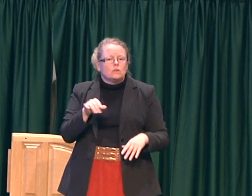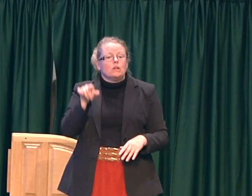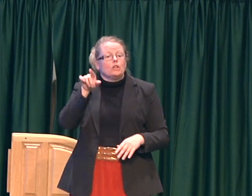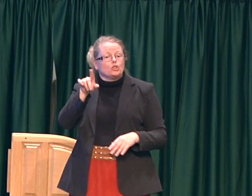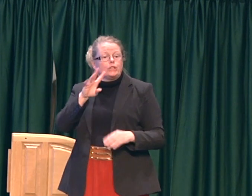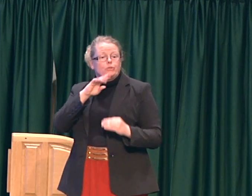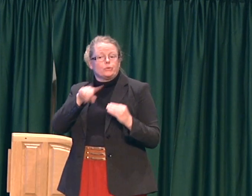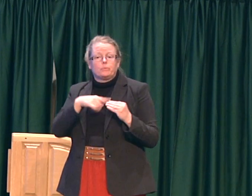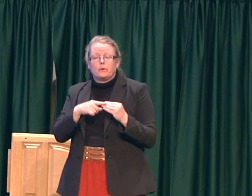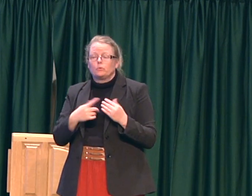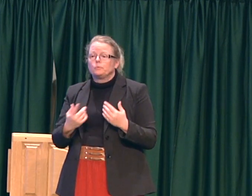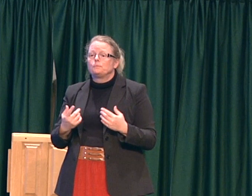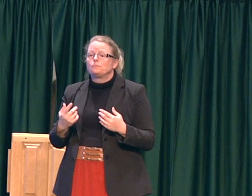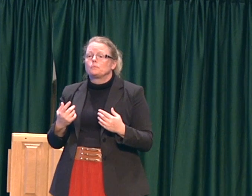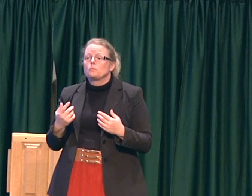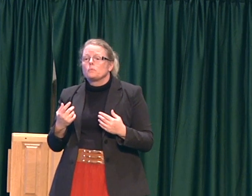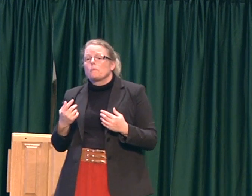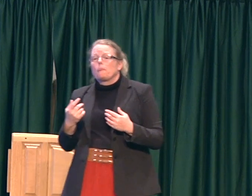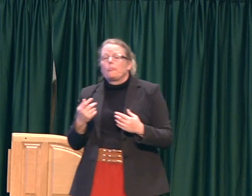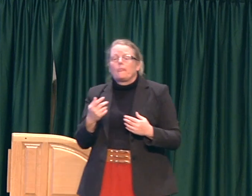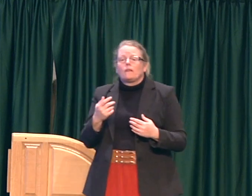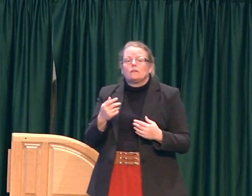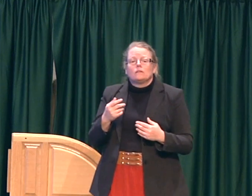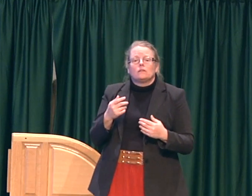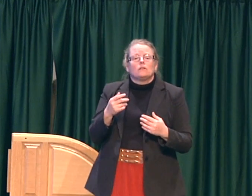of the Deaf, and I was very impressed by some of the things she said.